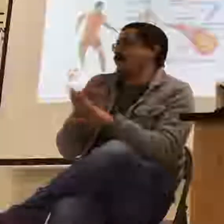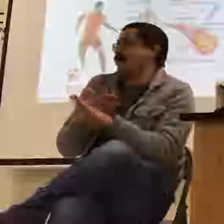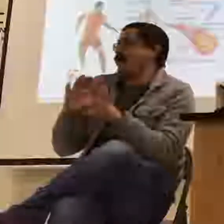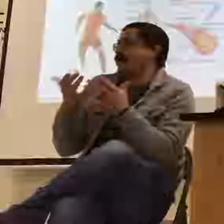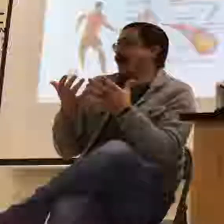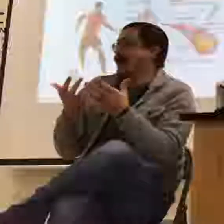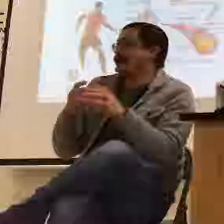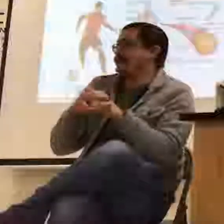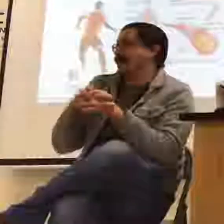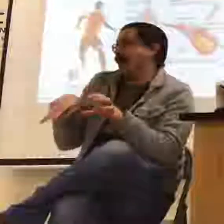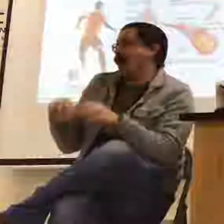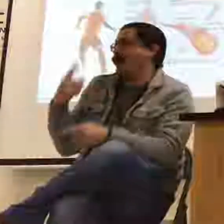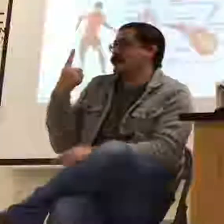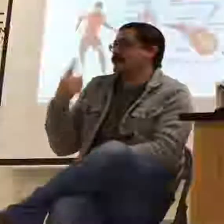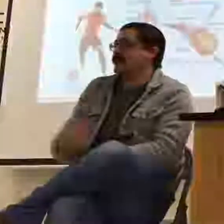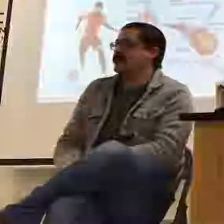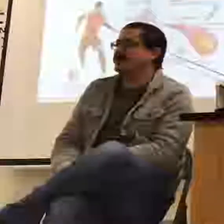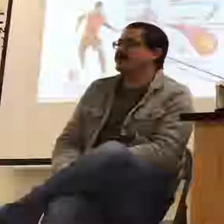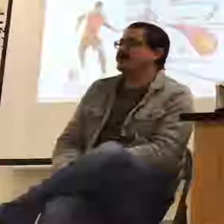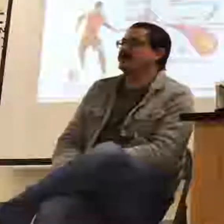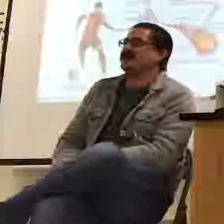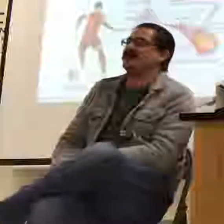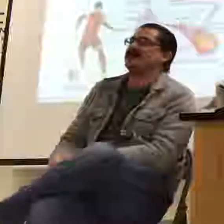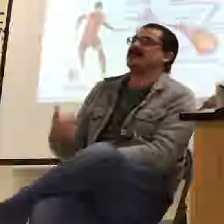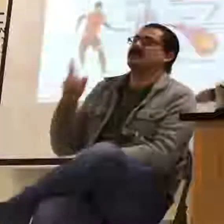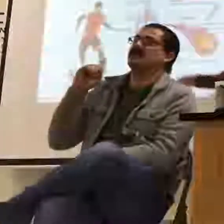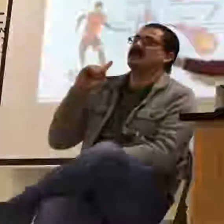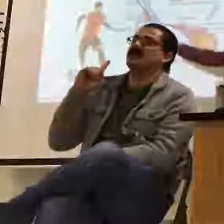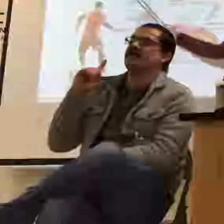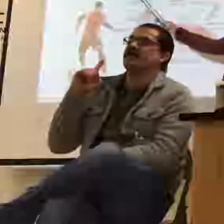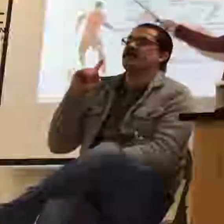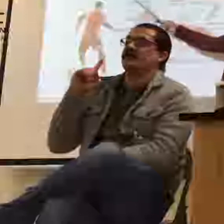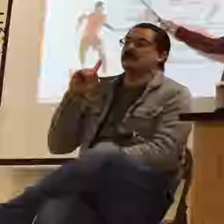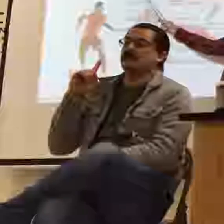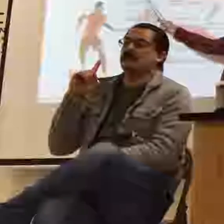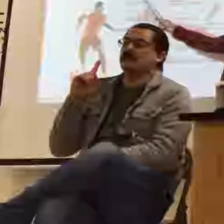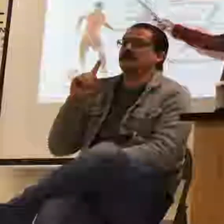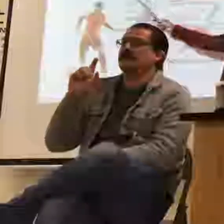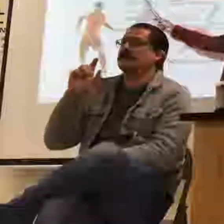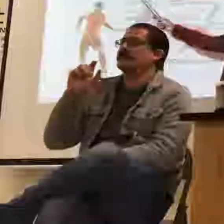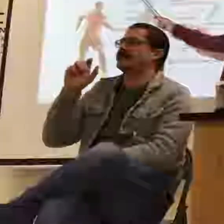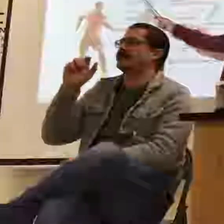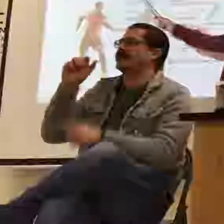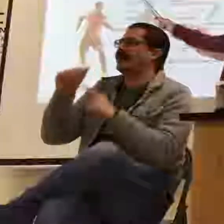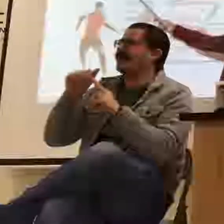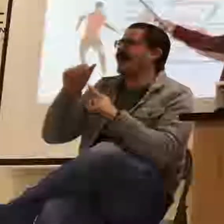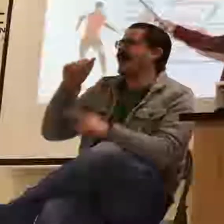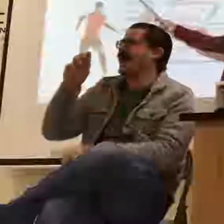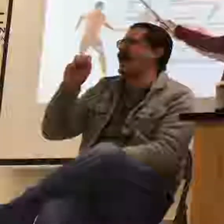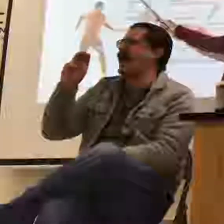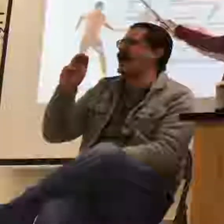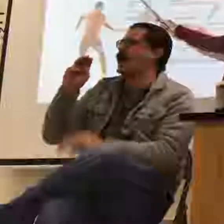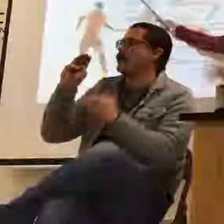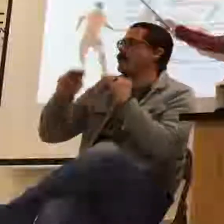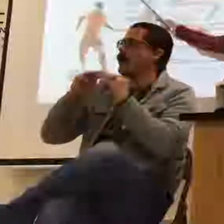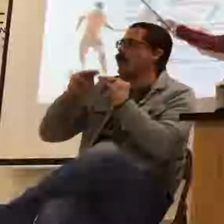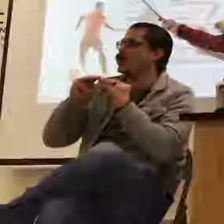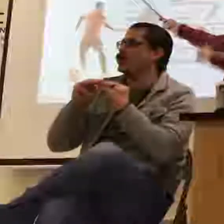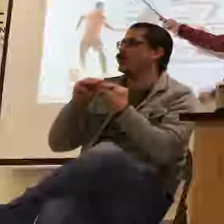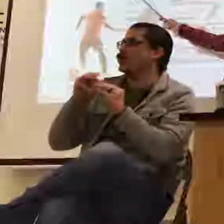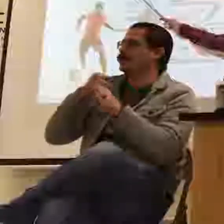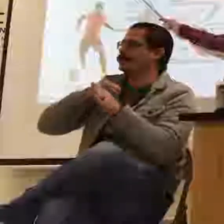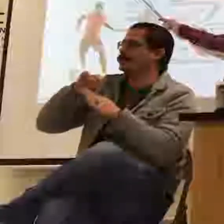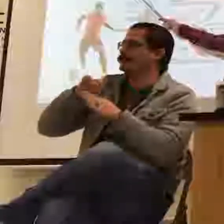right? The smallest level of study in this class is atoms and molecules, the discipline of chemistry, which you